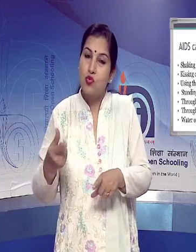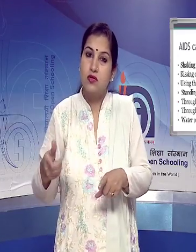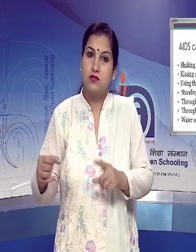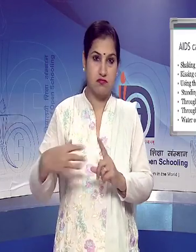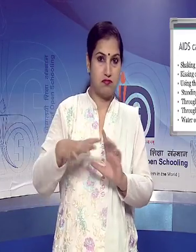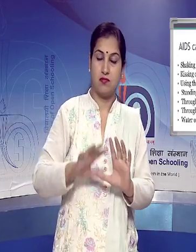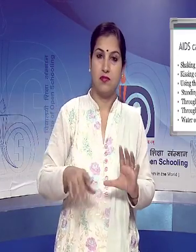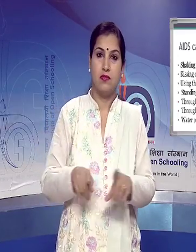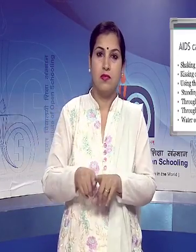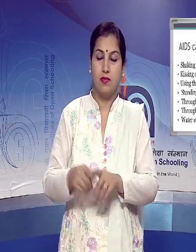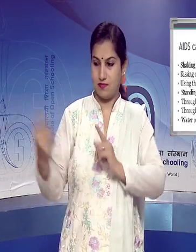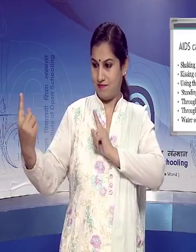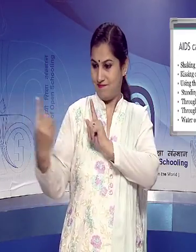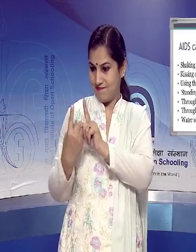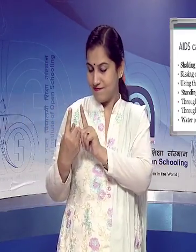standing close to the infected person,